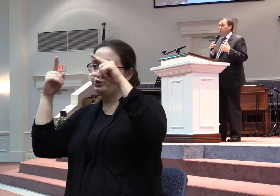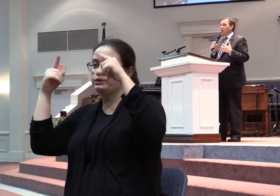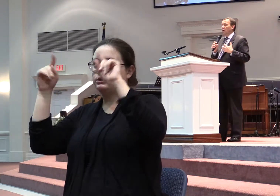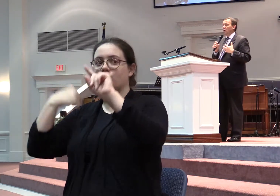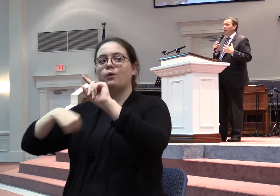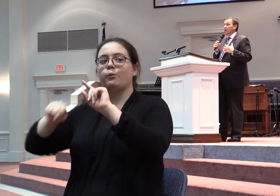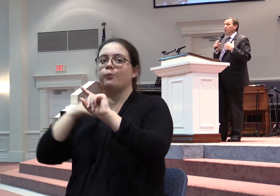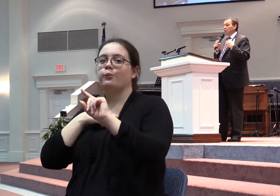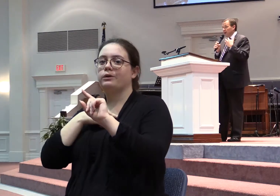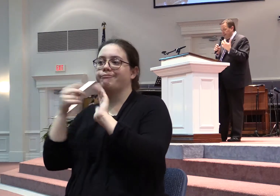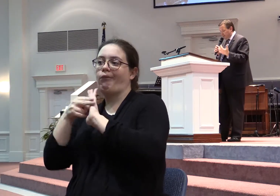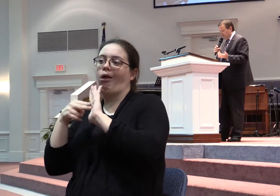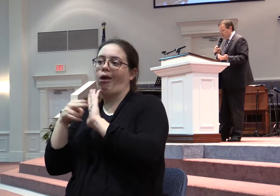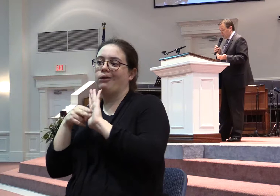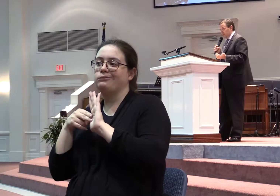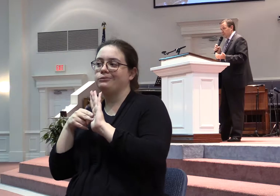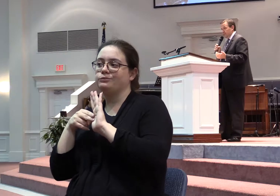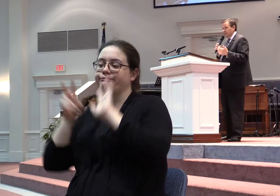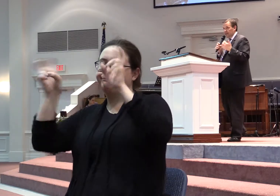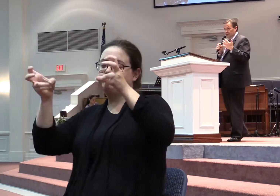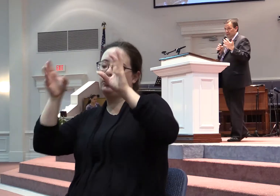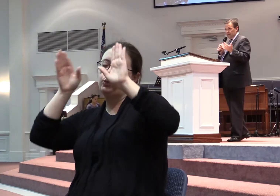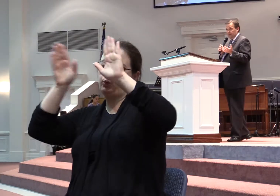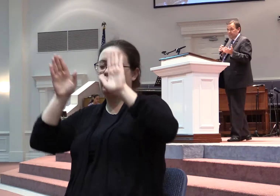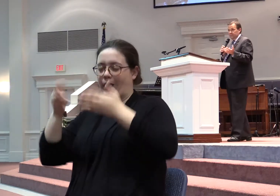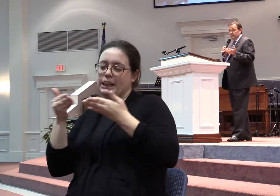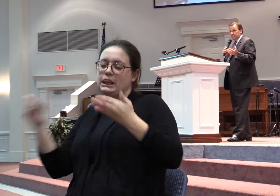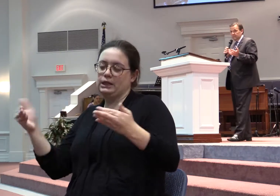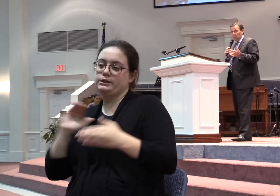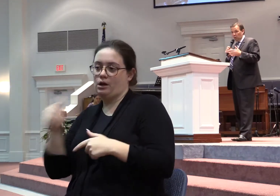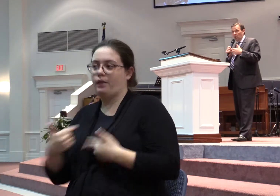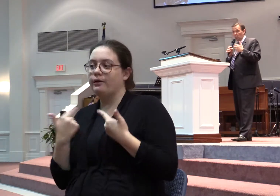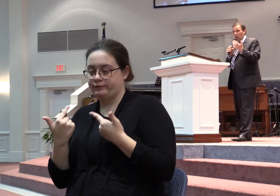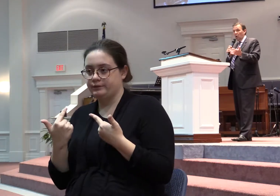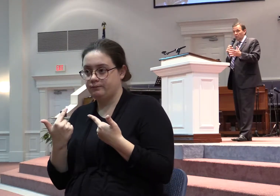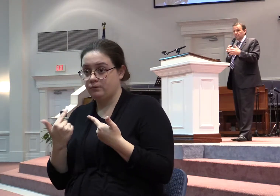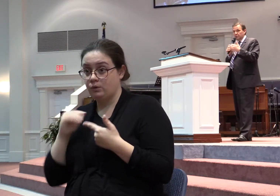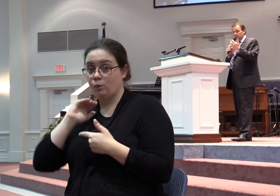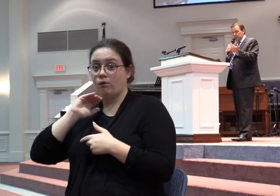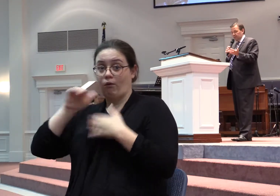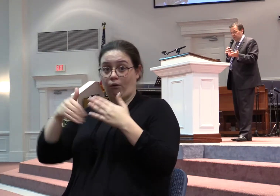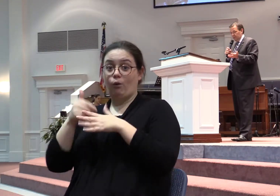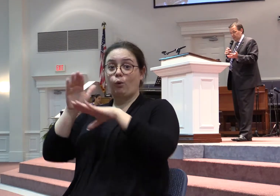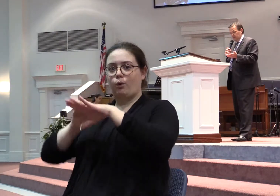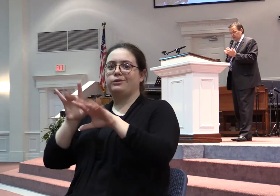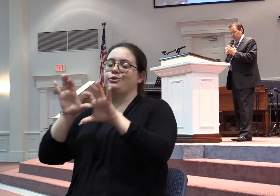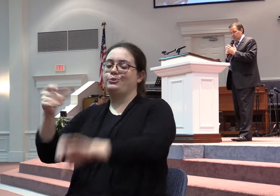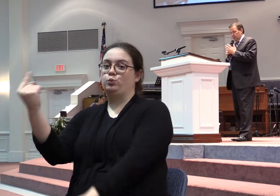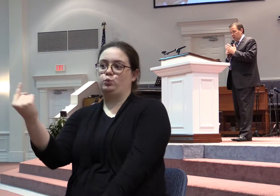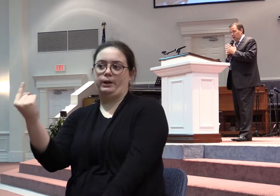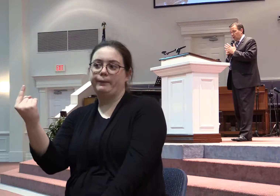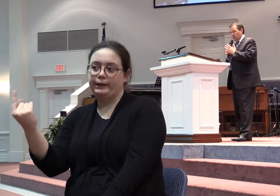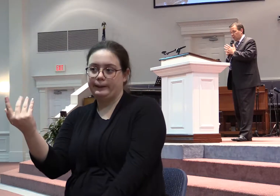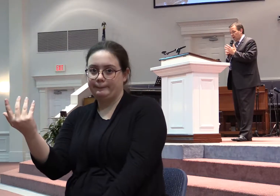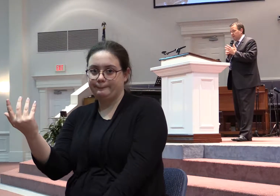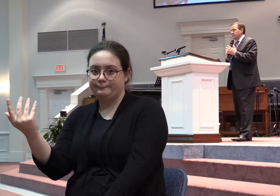would call greatness in life. And we're all called to do something.